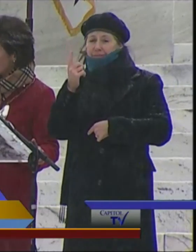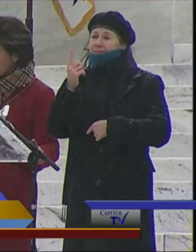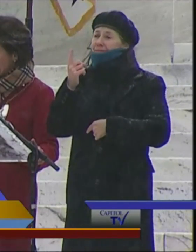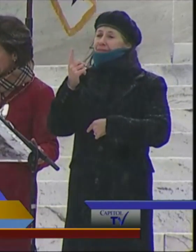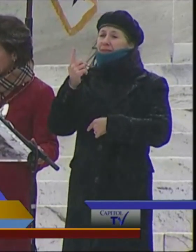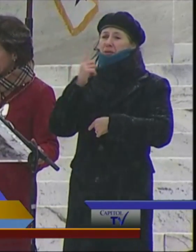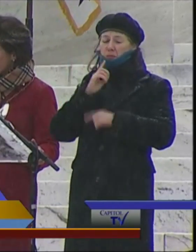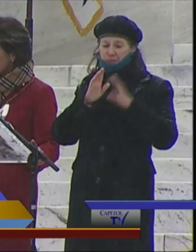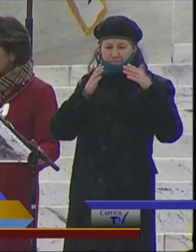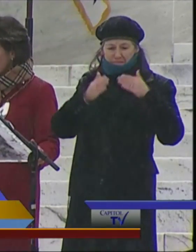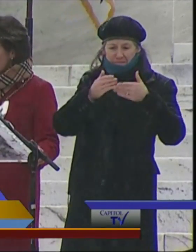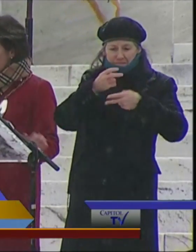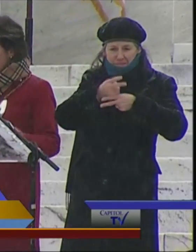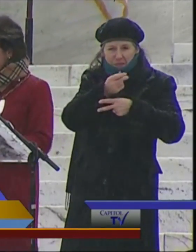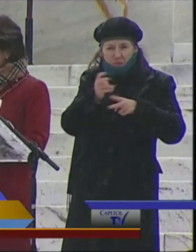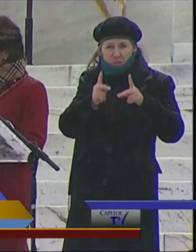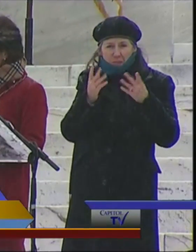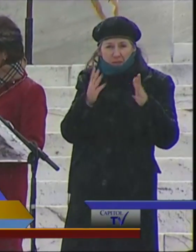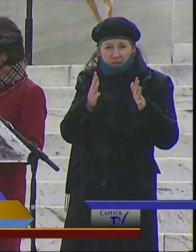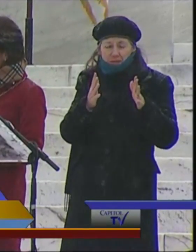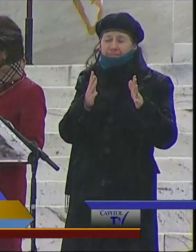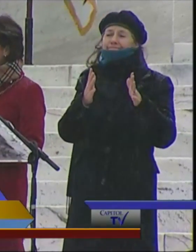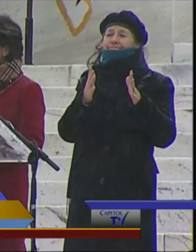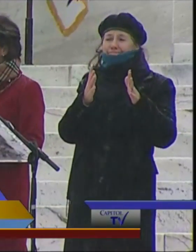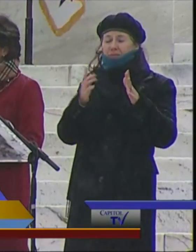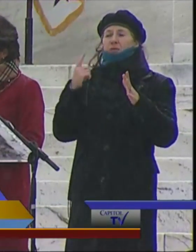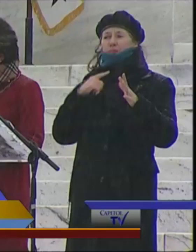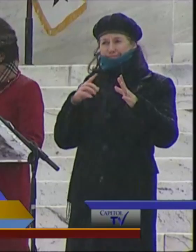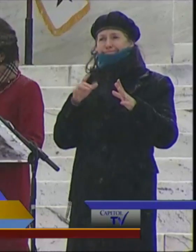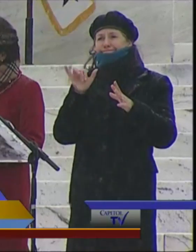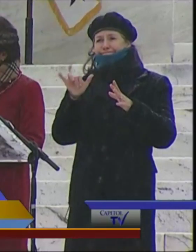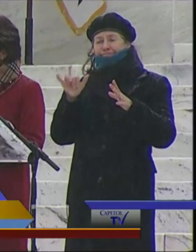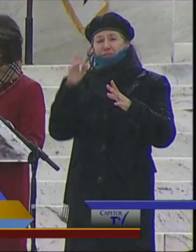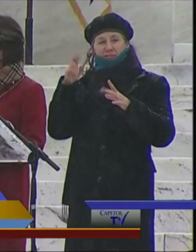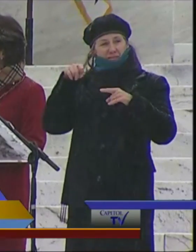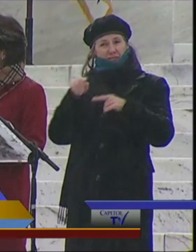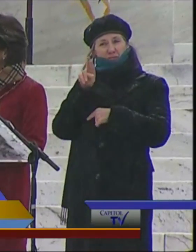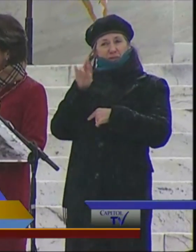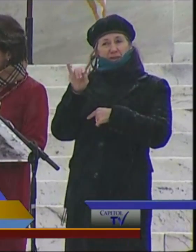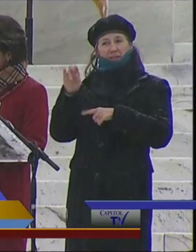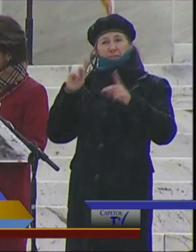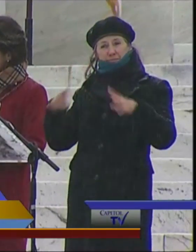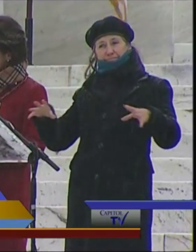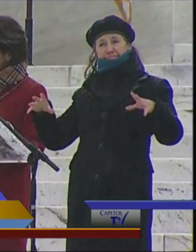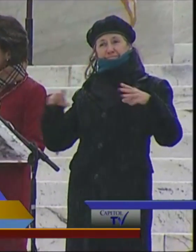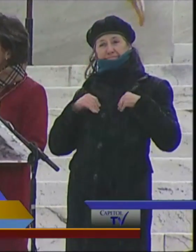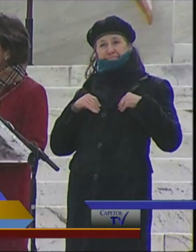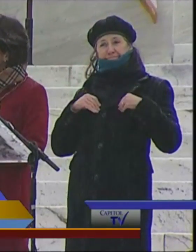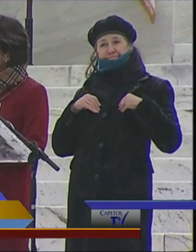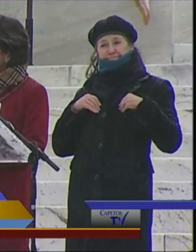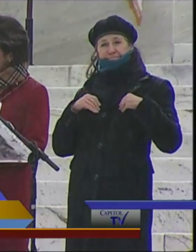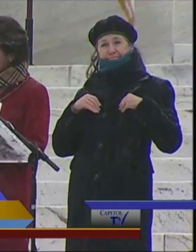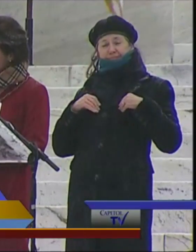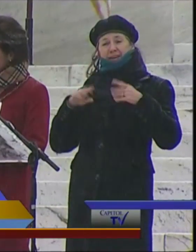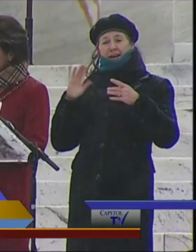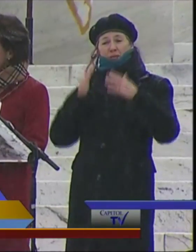the connected. We've witnessed a growing acceptance that this is Rhode Island. It's just the way things are. So we've